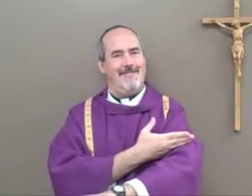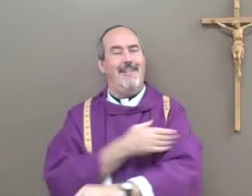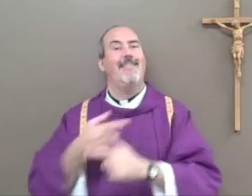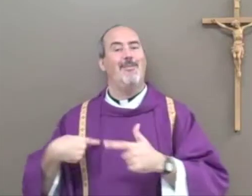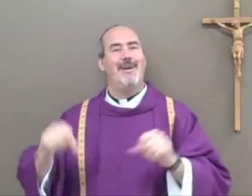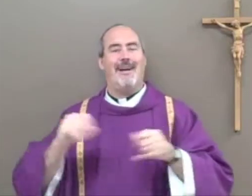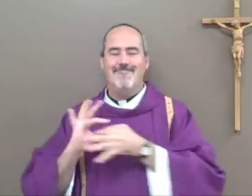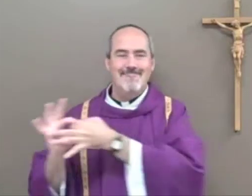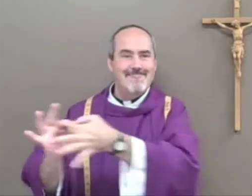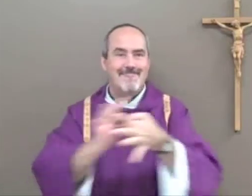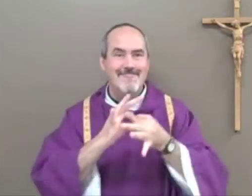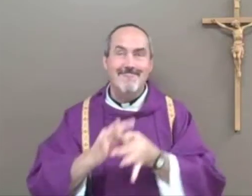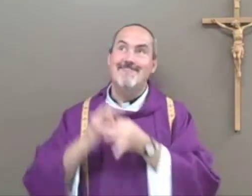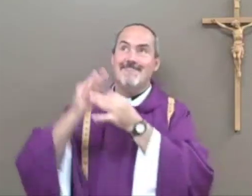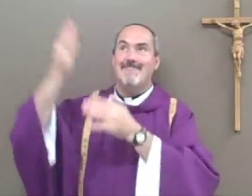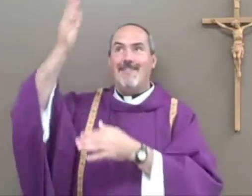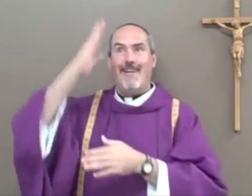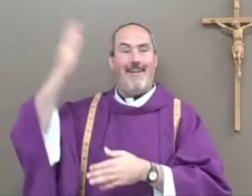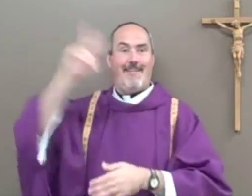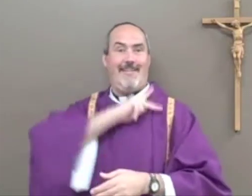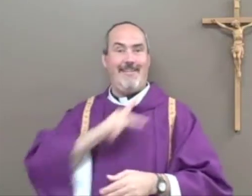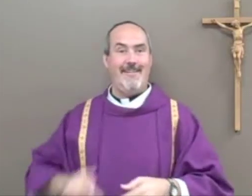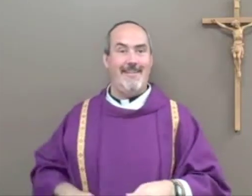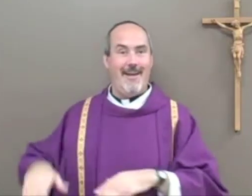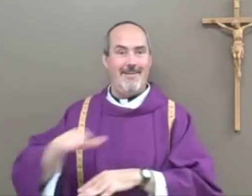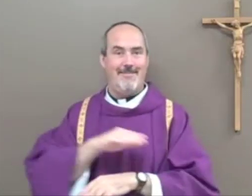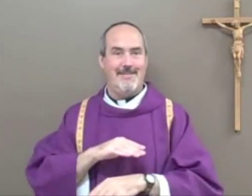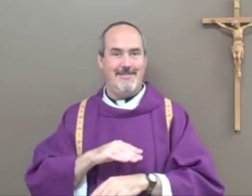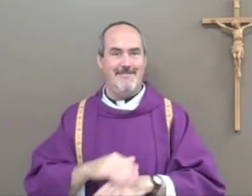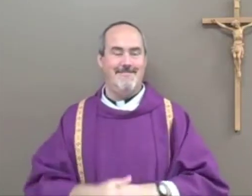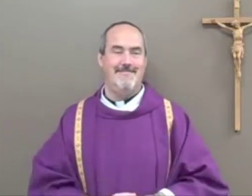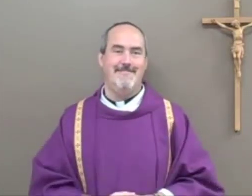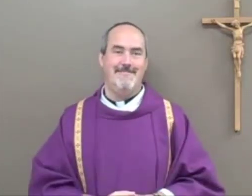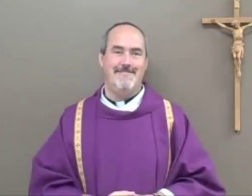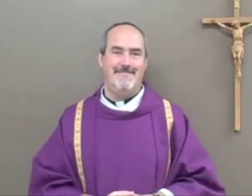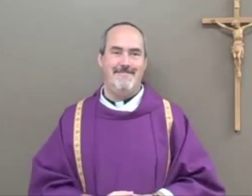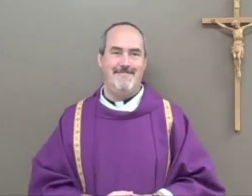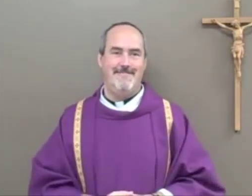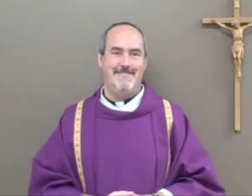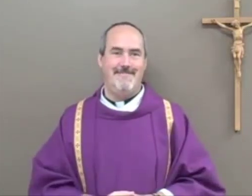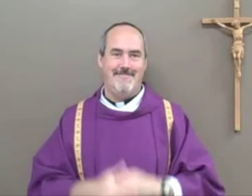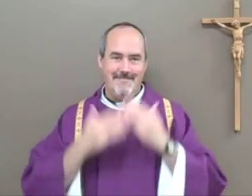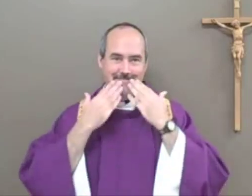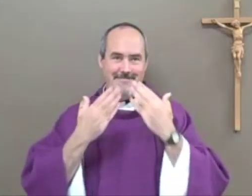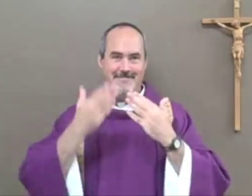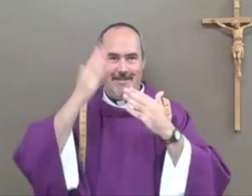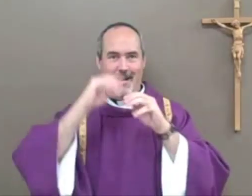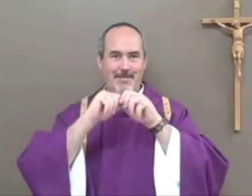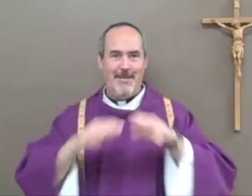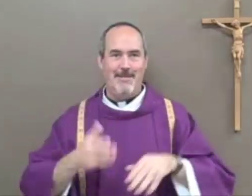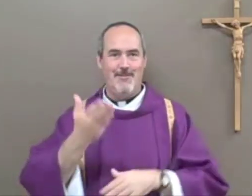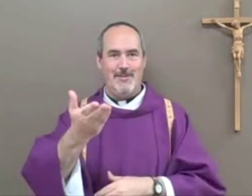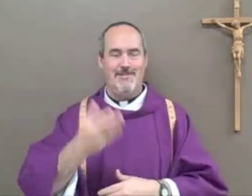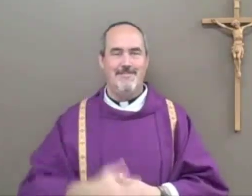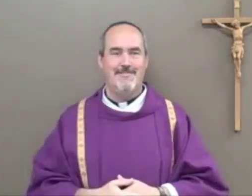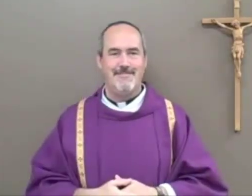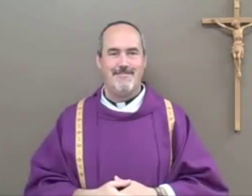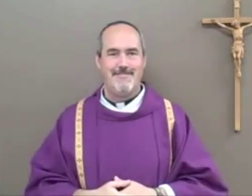we improve and that we can then become part of God's kingdom. Thank you, and God bless you.